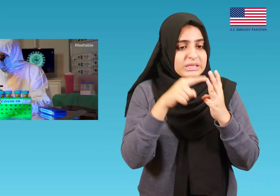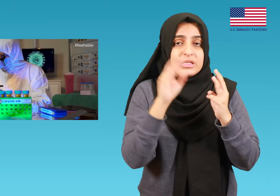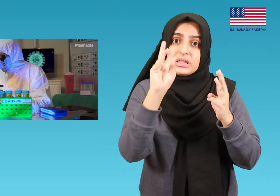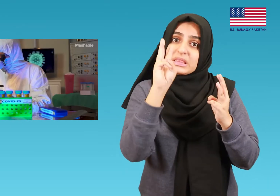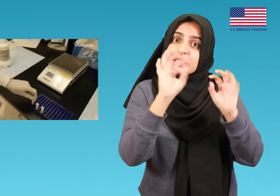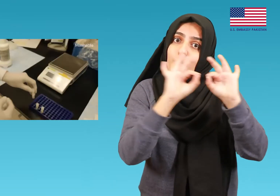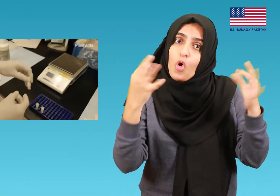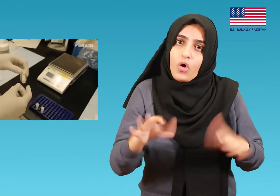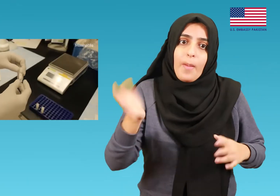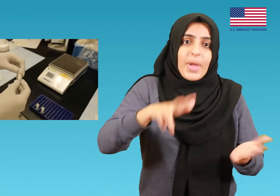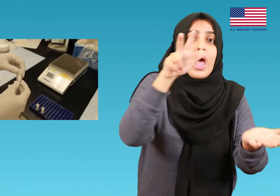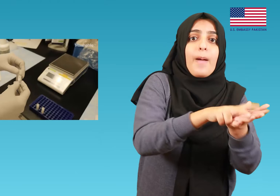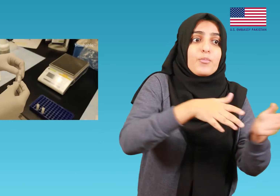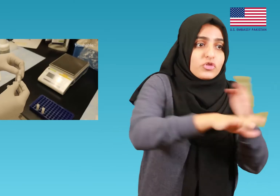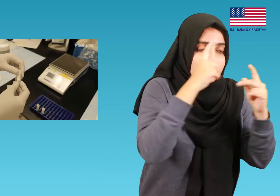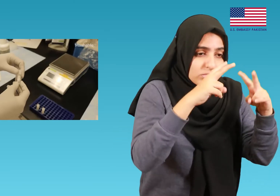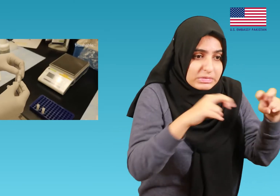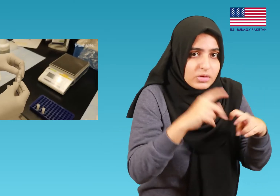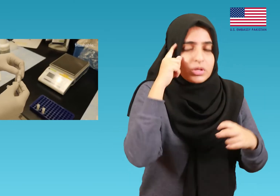alone, and almost 300 in total.